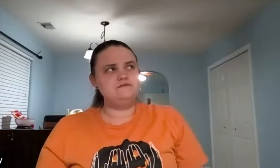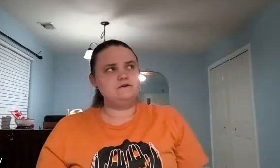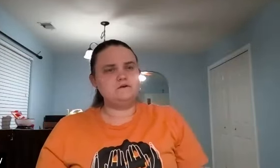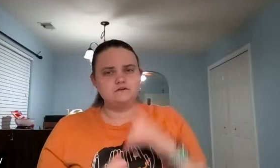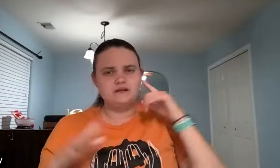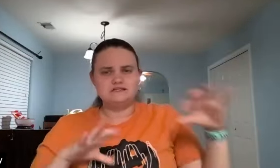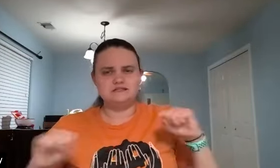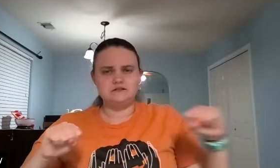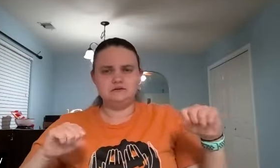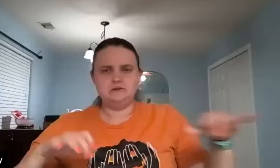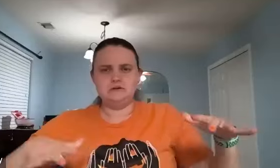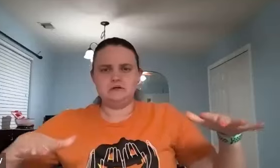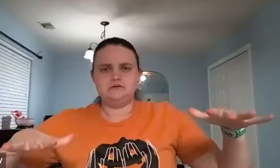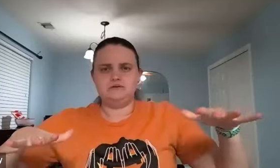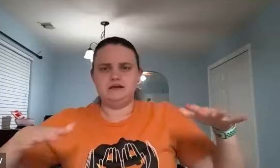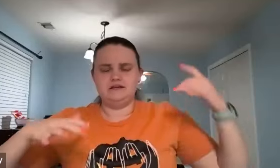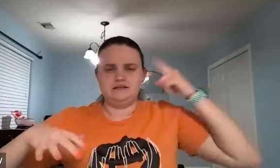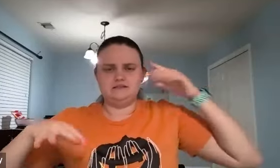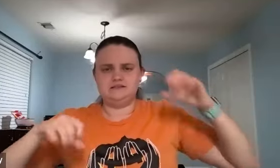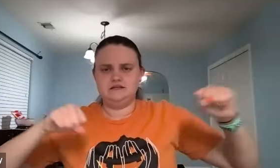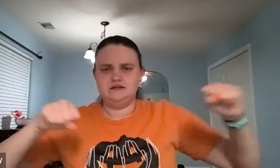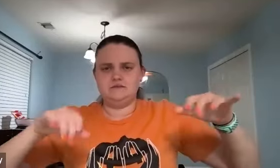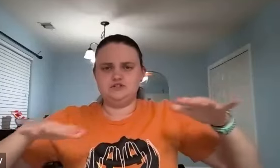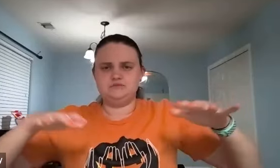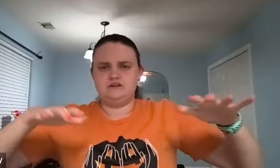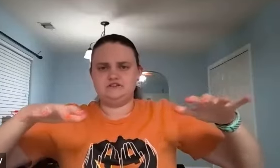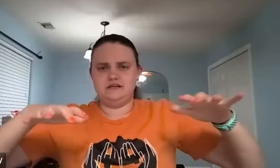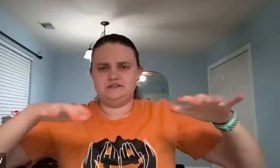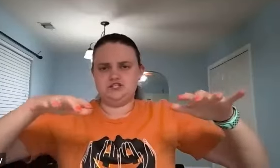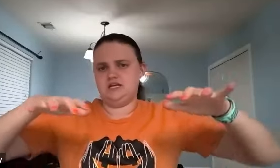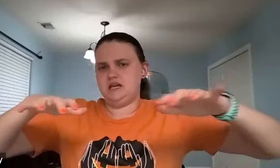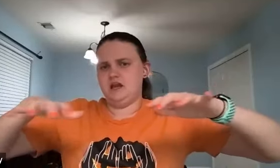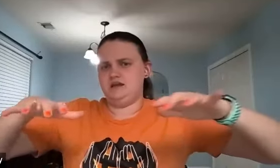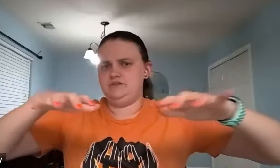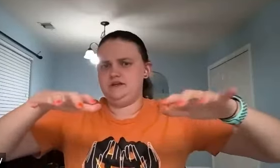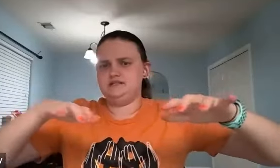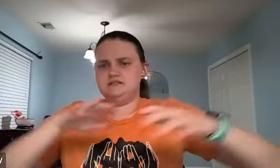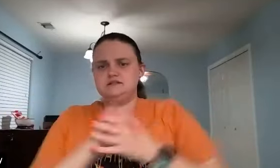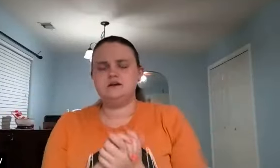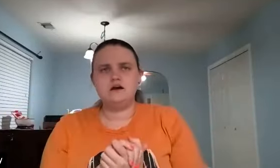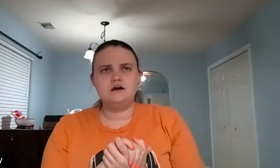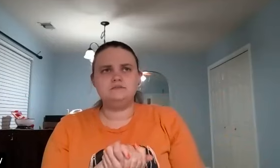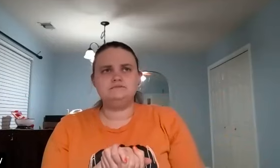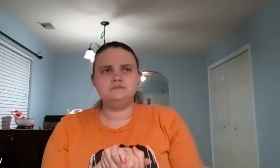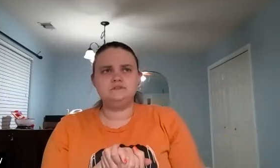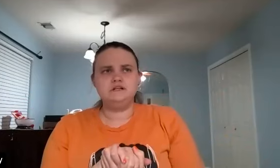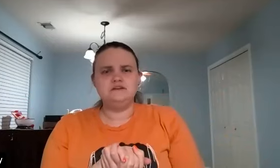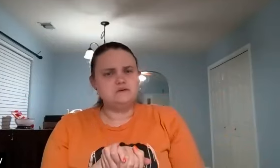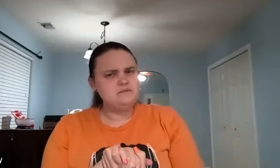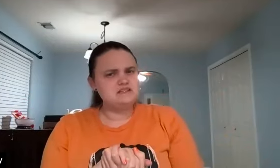for earthquake is still earthquake, like it's the motion, but also like the shaking adding with it. There might be a